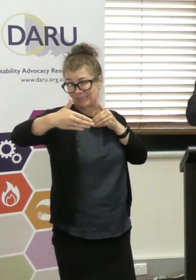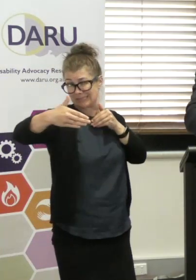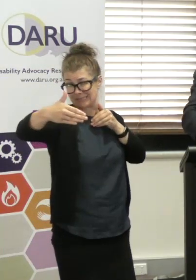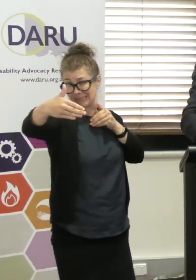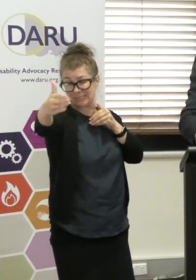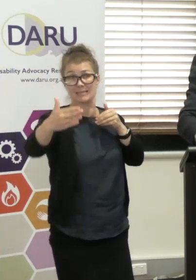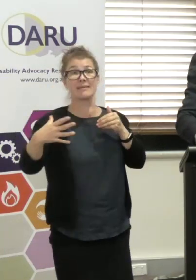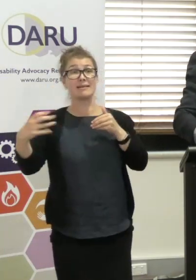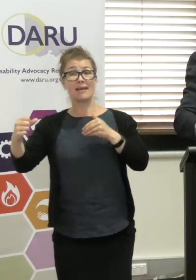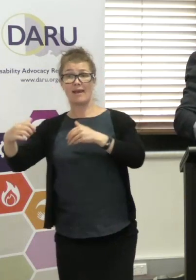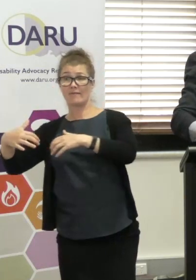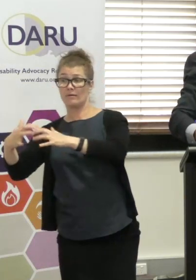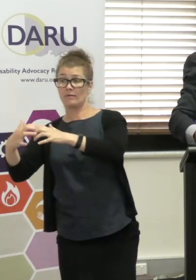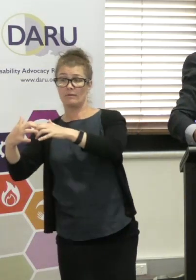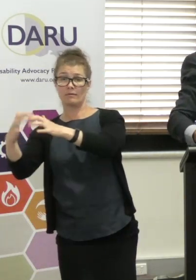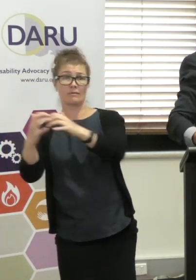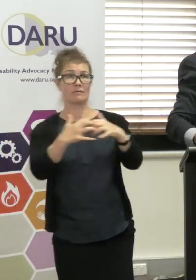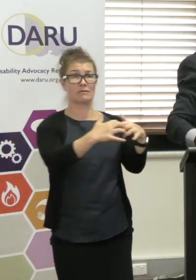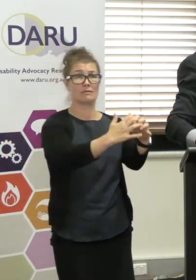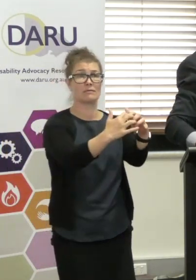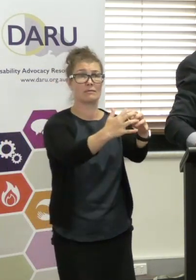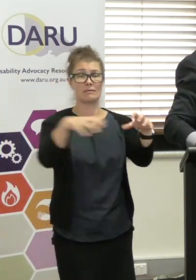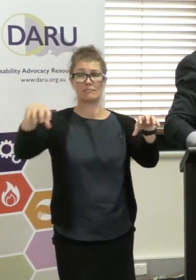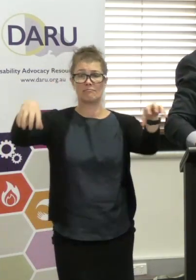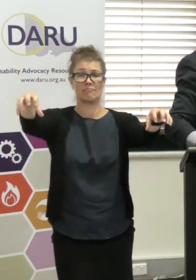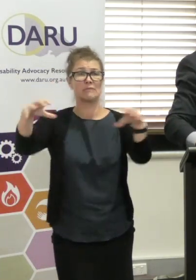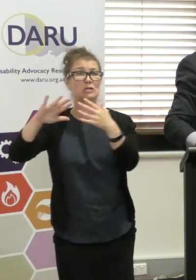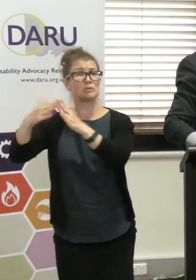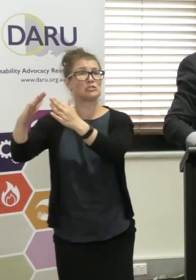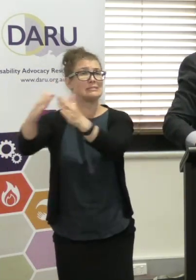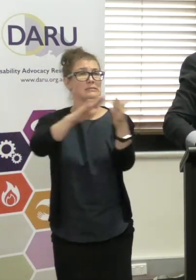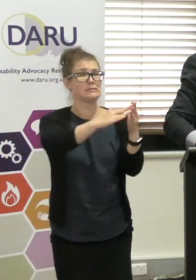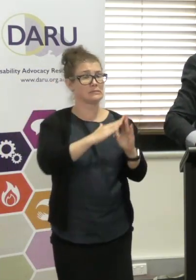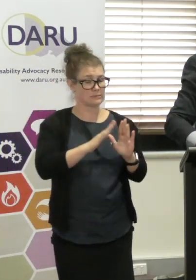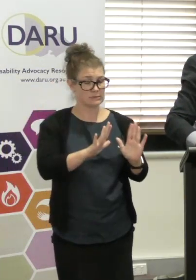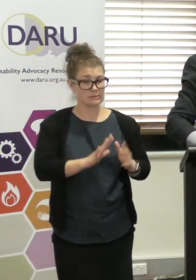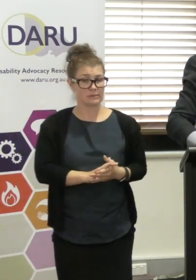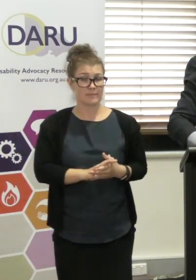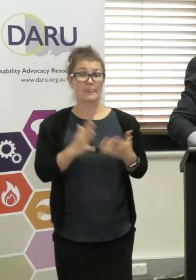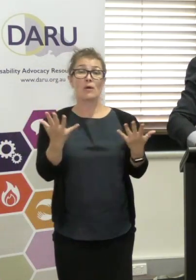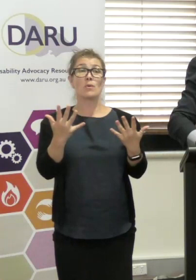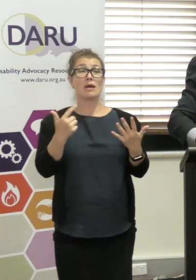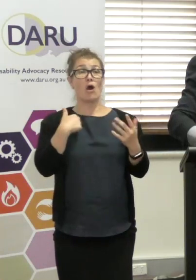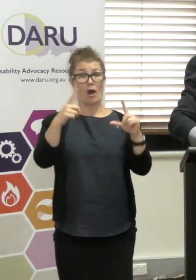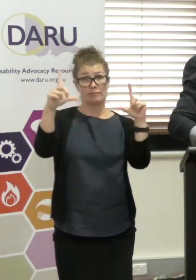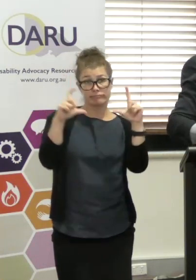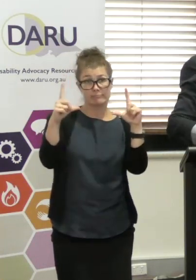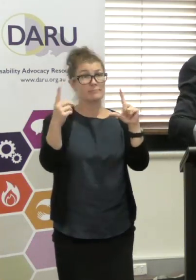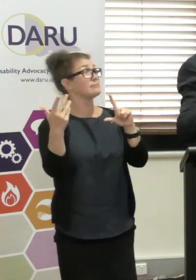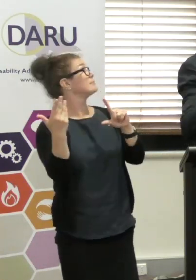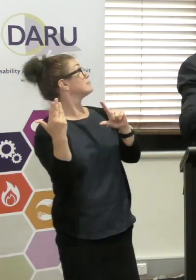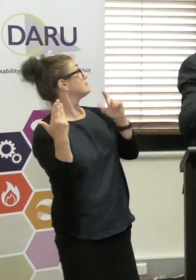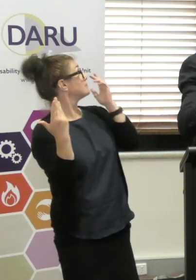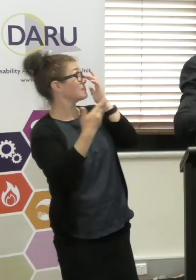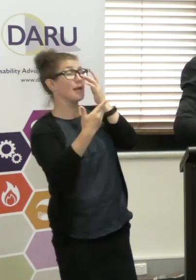settlement sort of pops up. That's the kind of place we're talking about here. So this community where I took the photo, and with